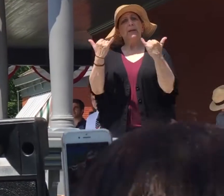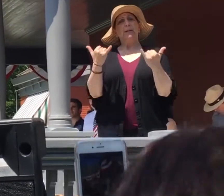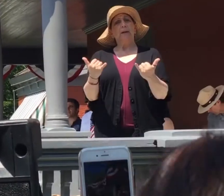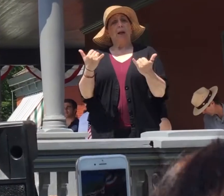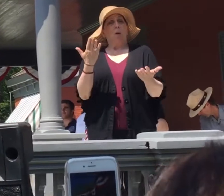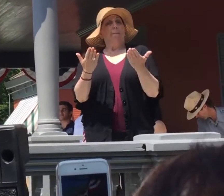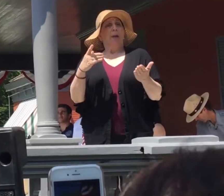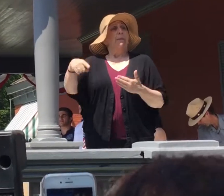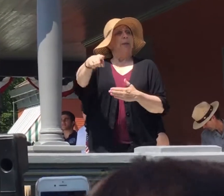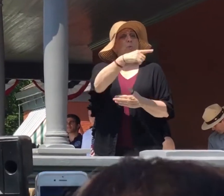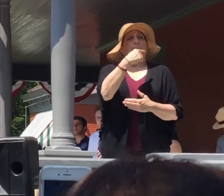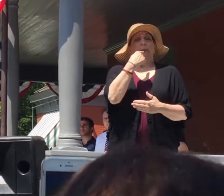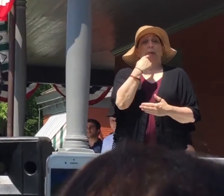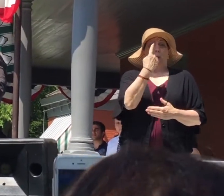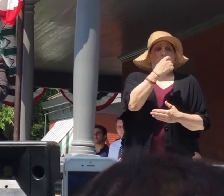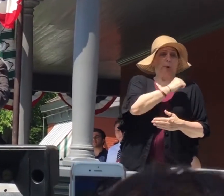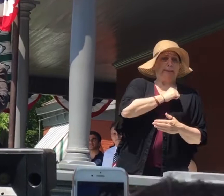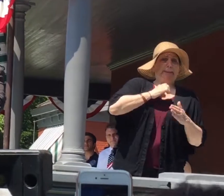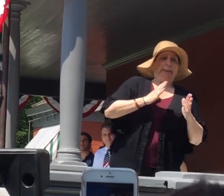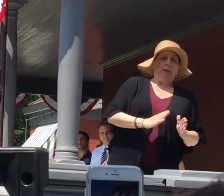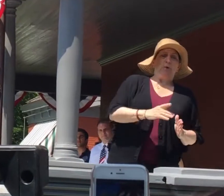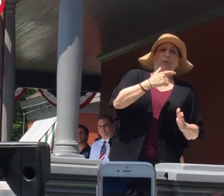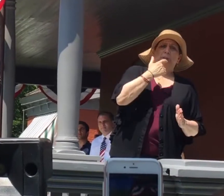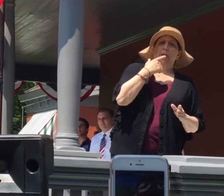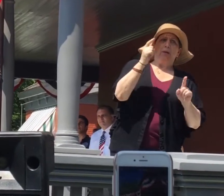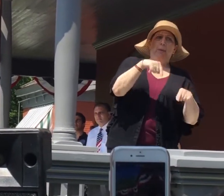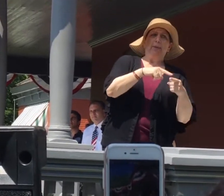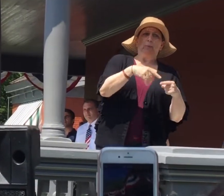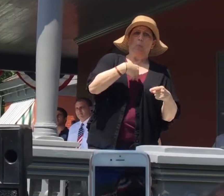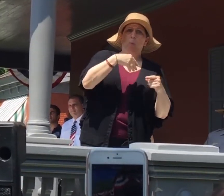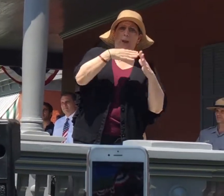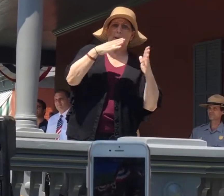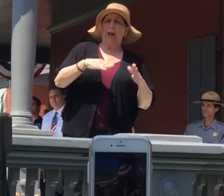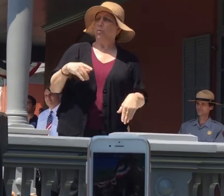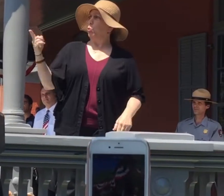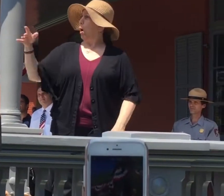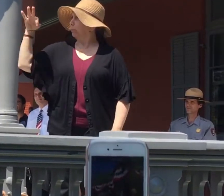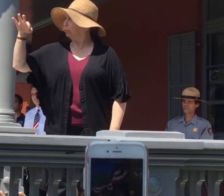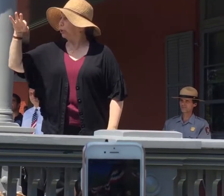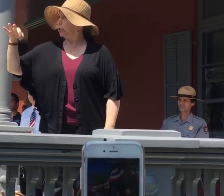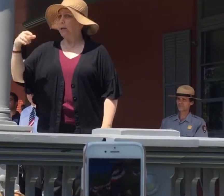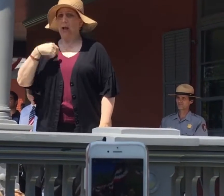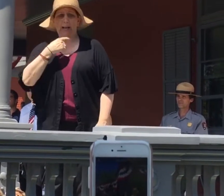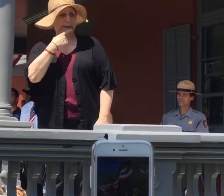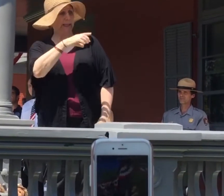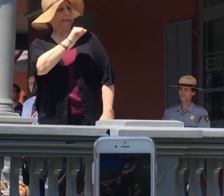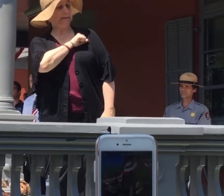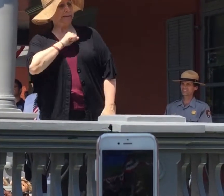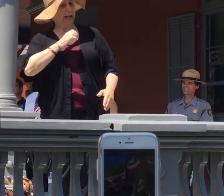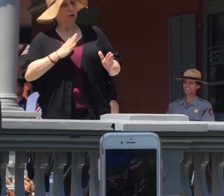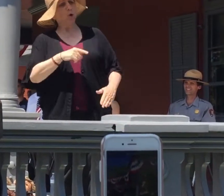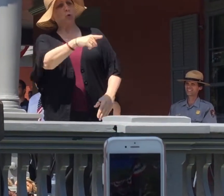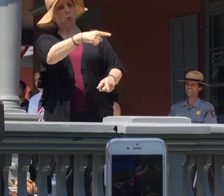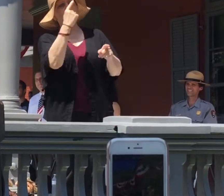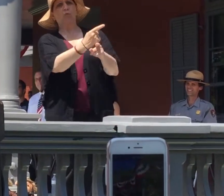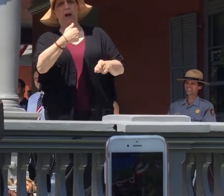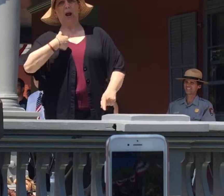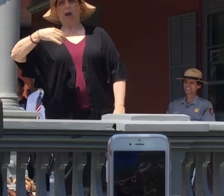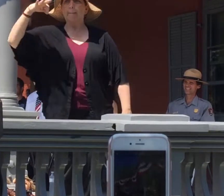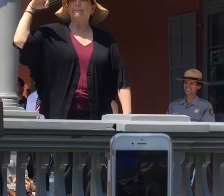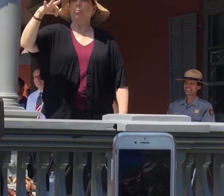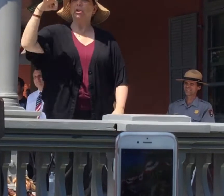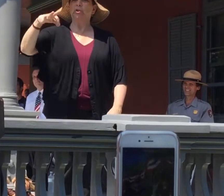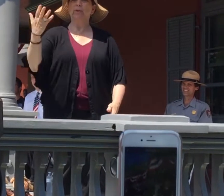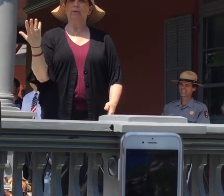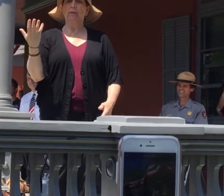Now you may say, as one senator said coming to the White House, "Mr. President, you're preaching." I said, "Senator, you're right. And